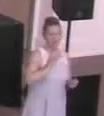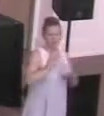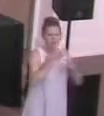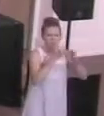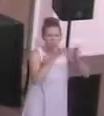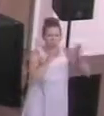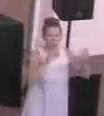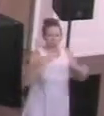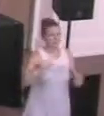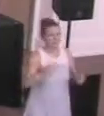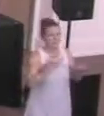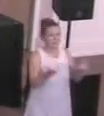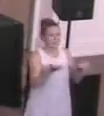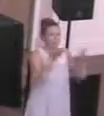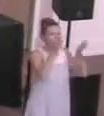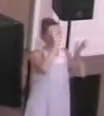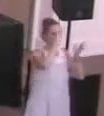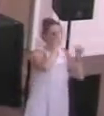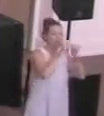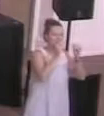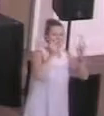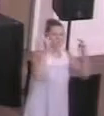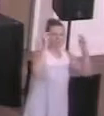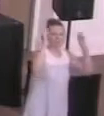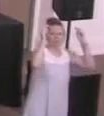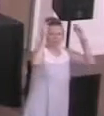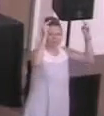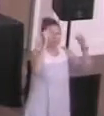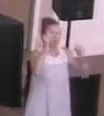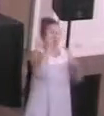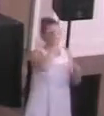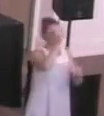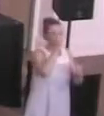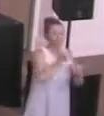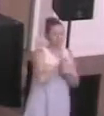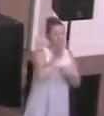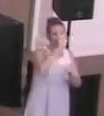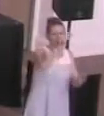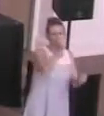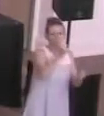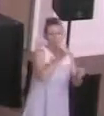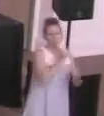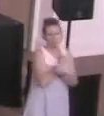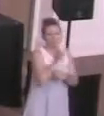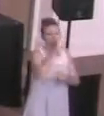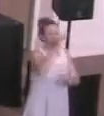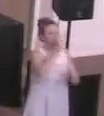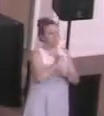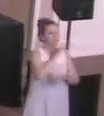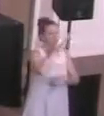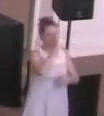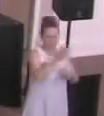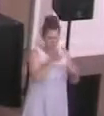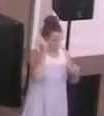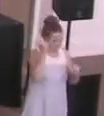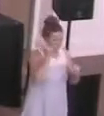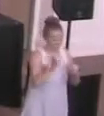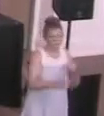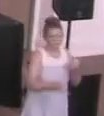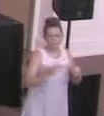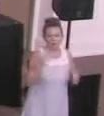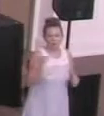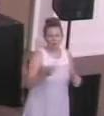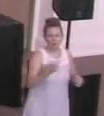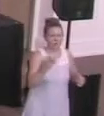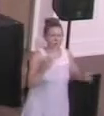freedom. We lift you higher, lift you higher. Your love, your love, your love, never ending.